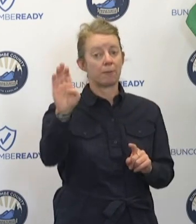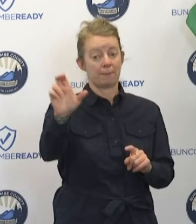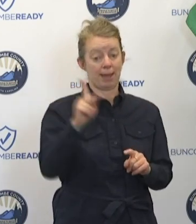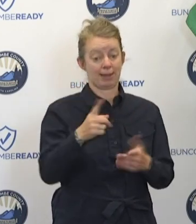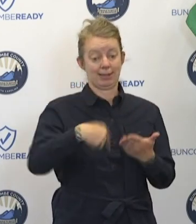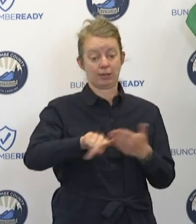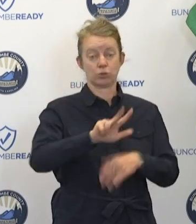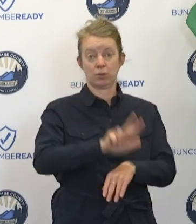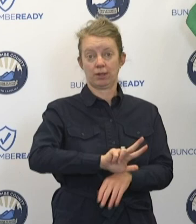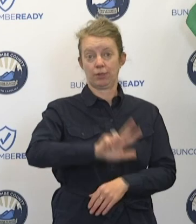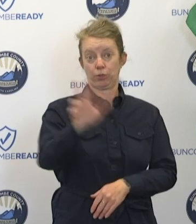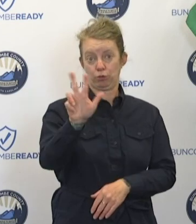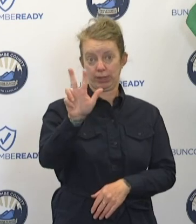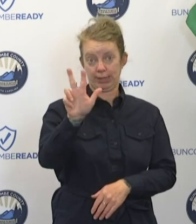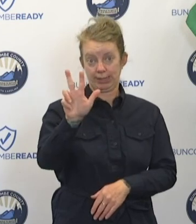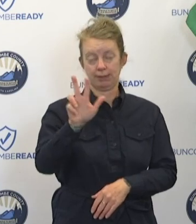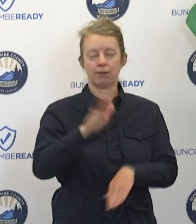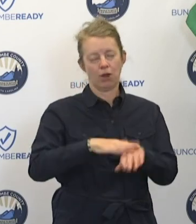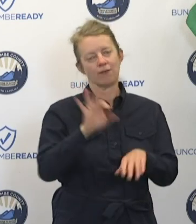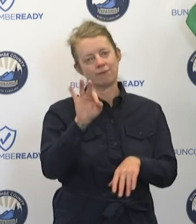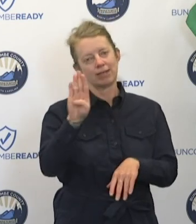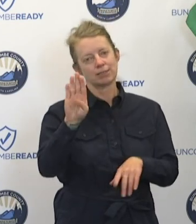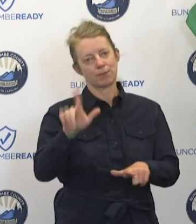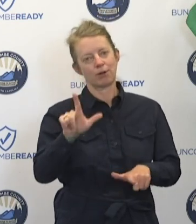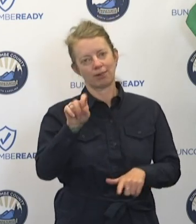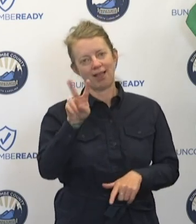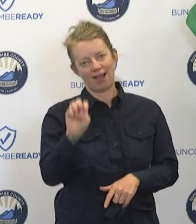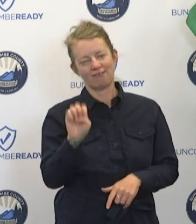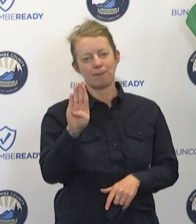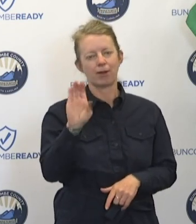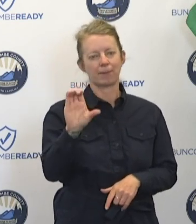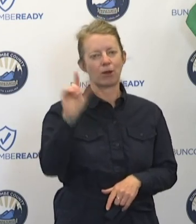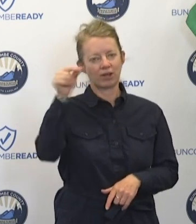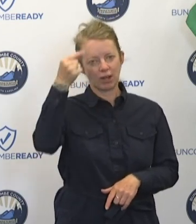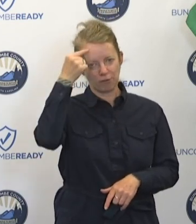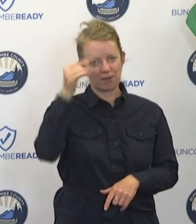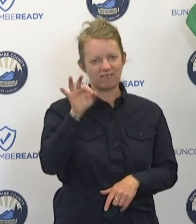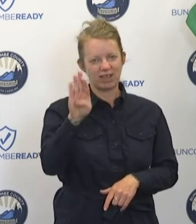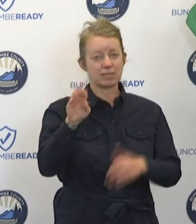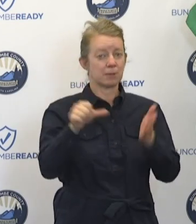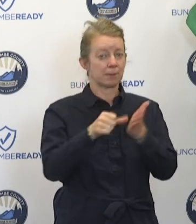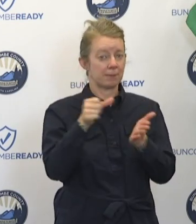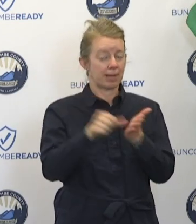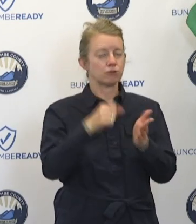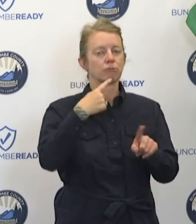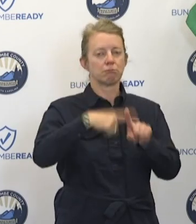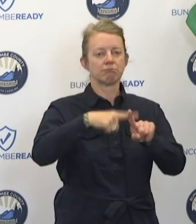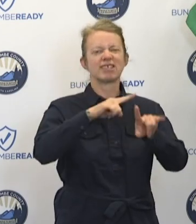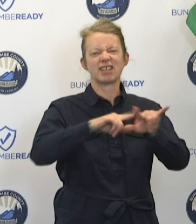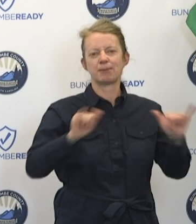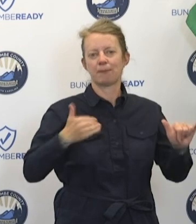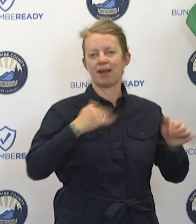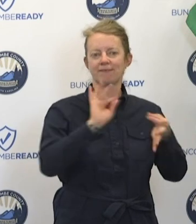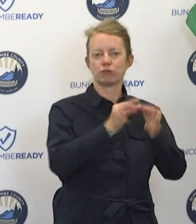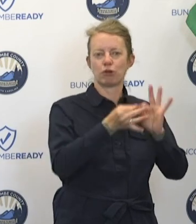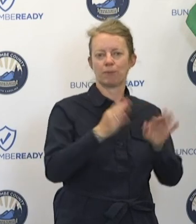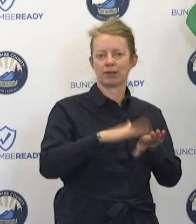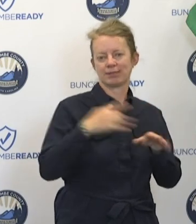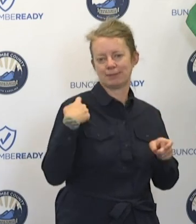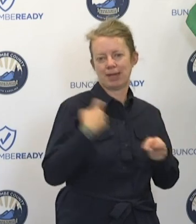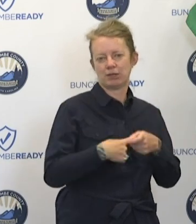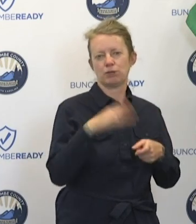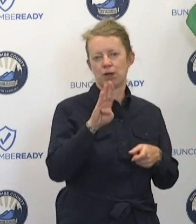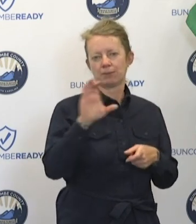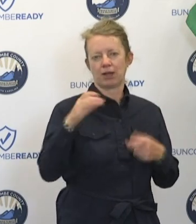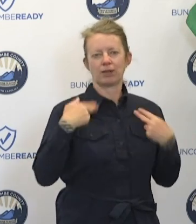at 3 p.m. on Facebook Live on the Buncombe County Government Facebook page and in simultaneous Spanish on the Buncombe County